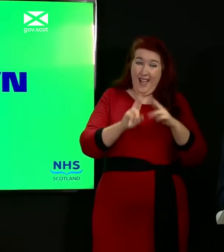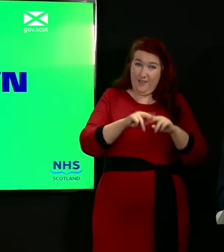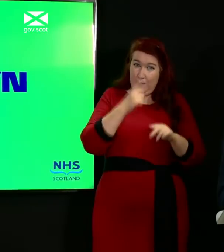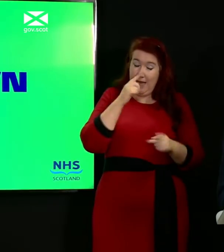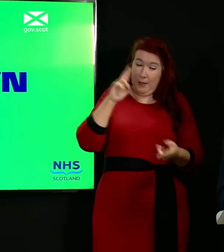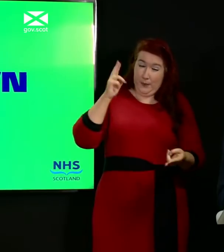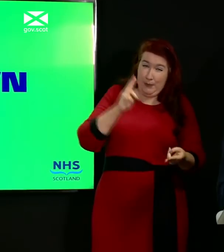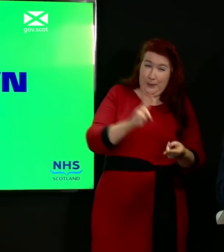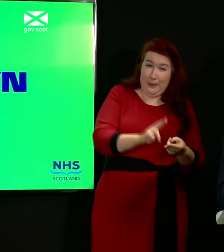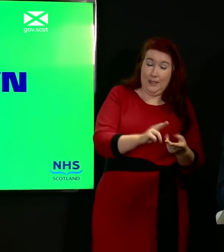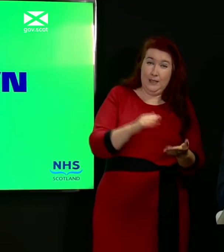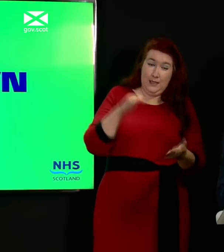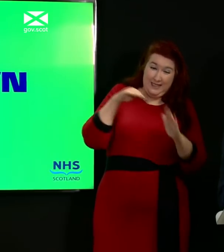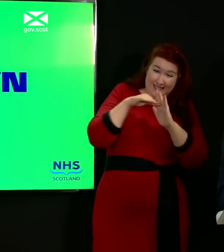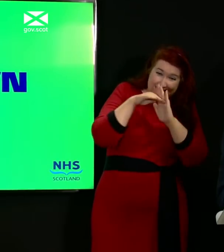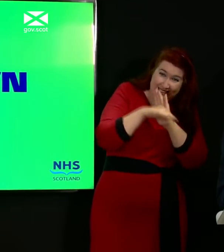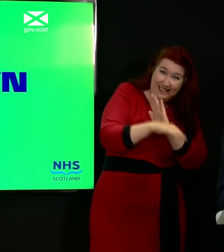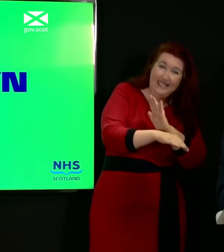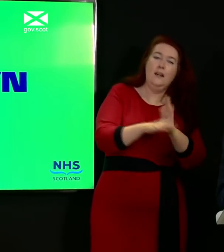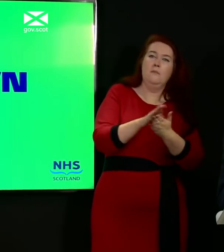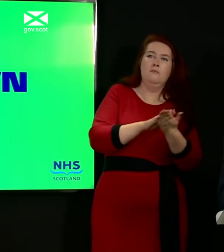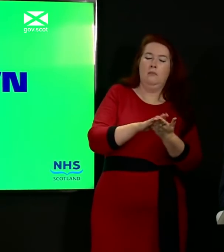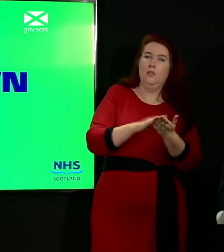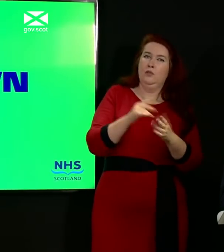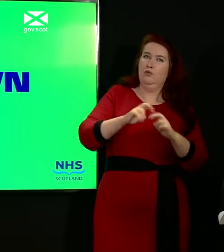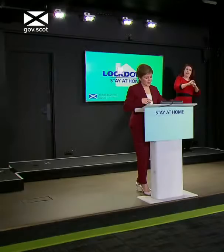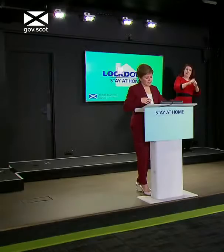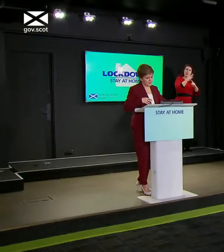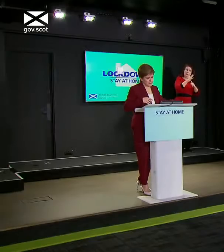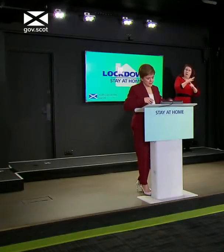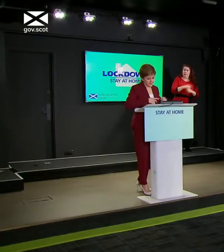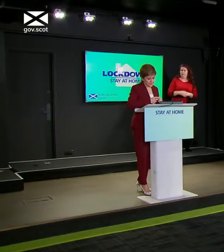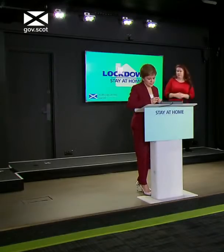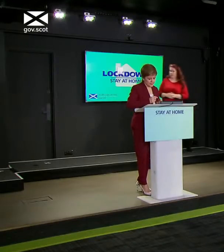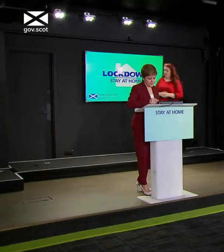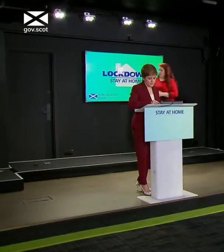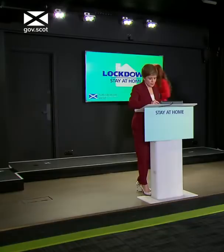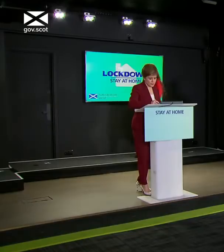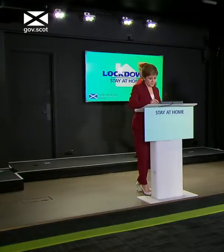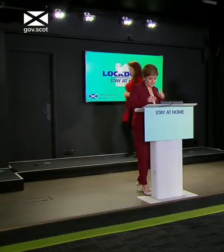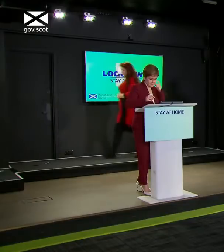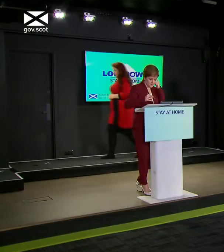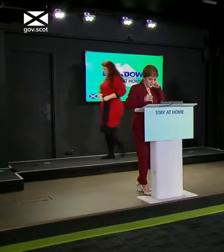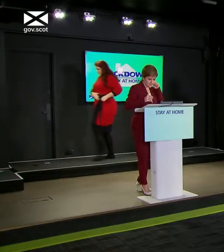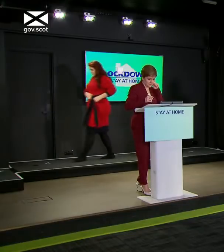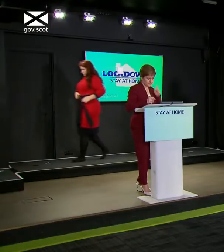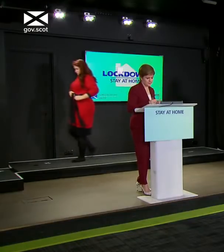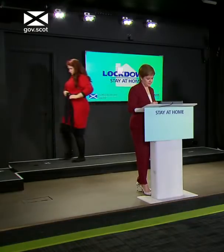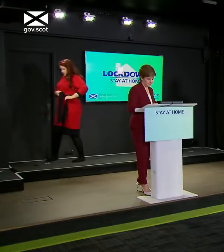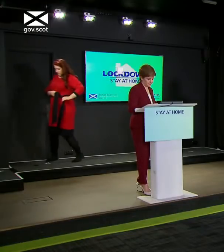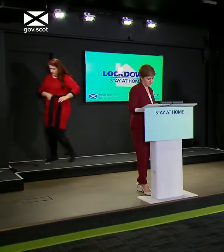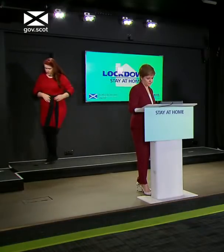prevalence down, travel becomes even more important than it is just now. Peter McMahon from ITV Border.